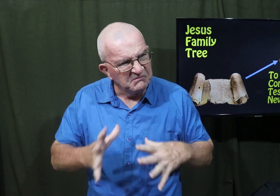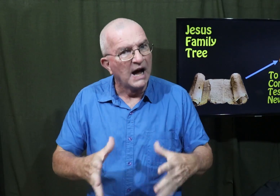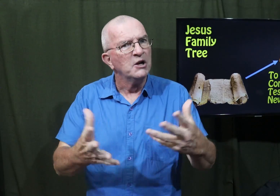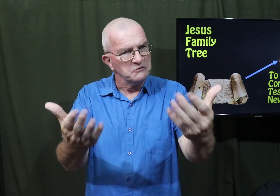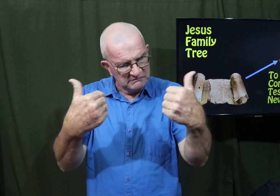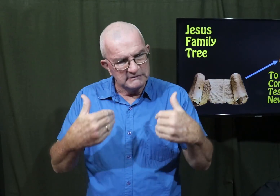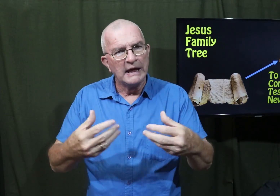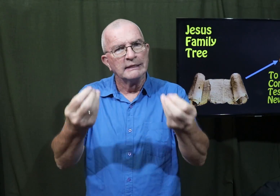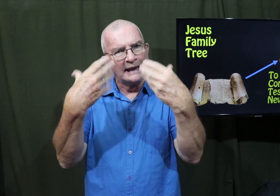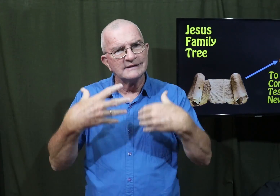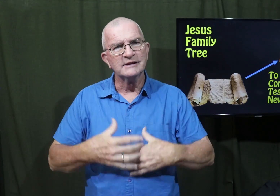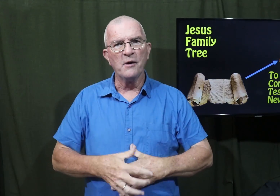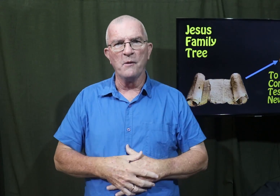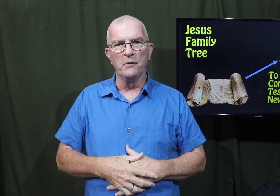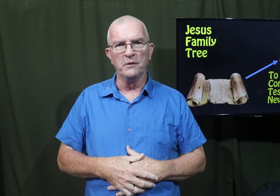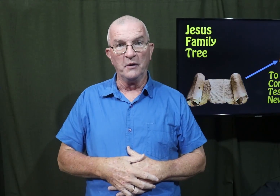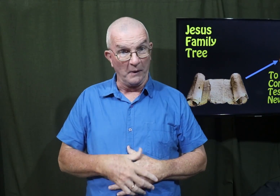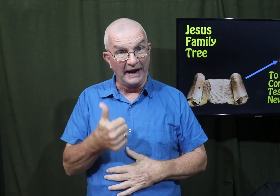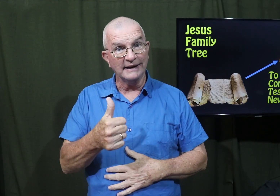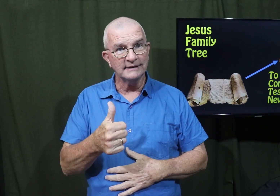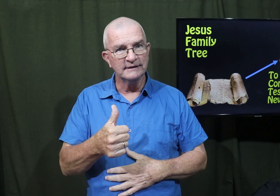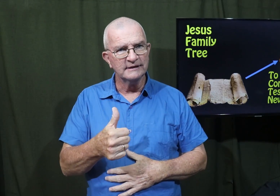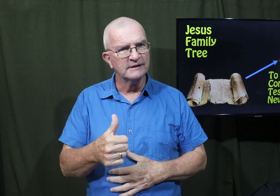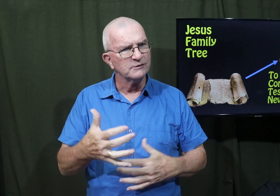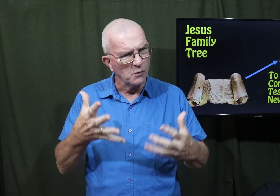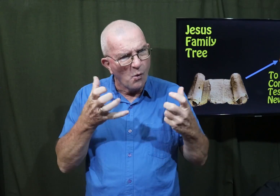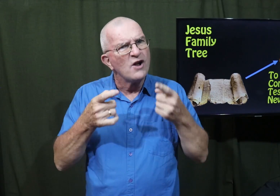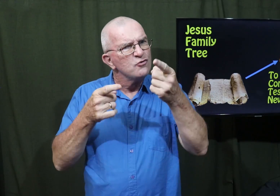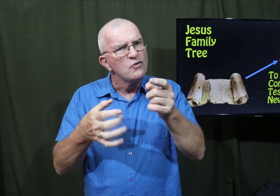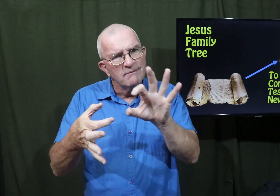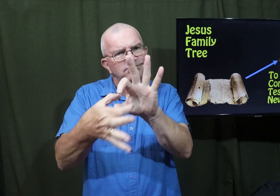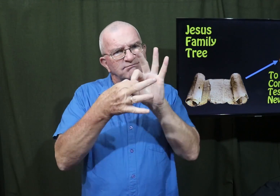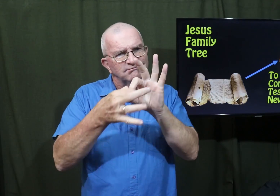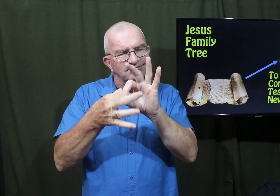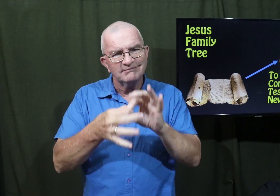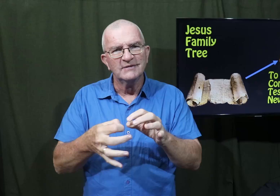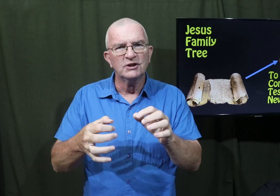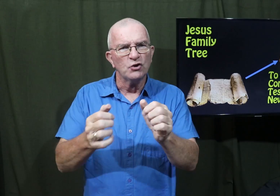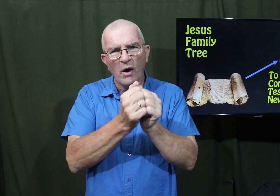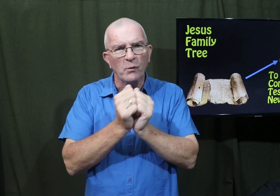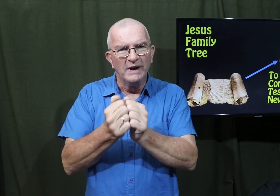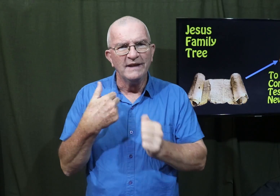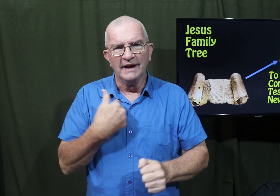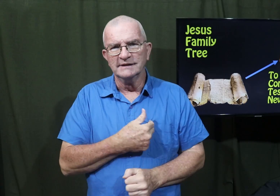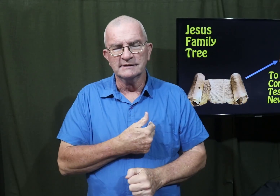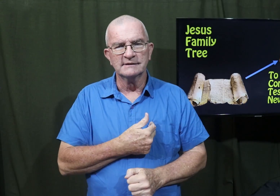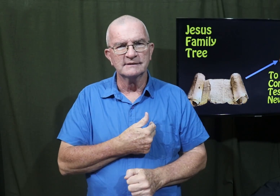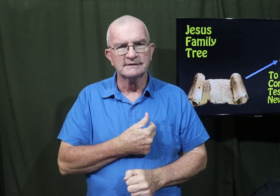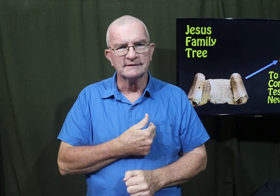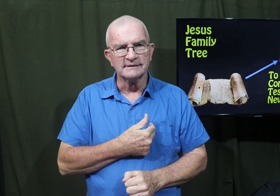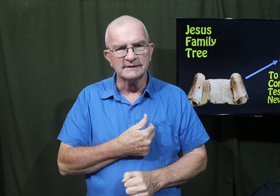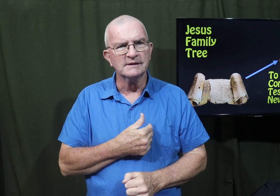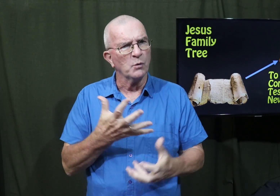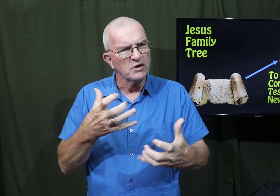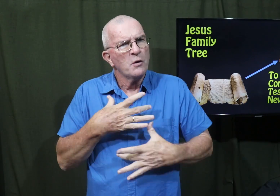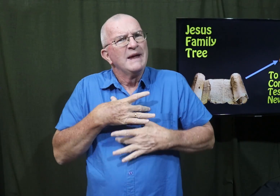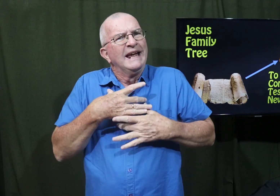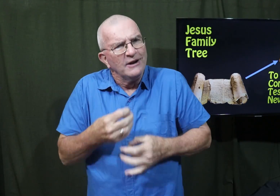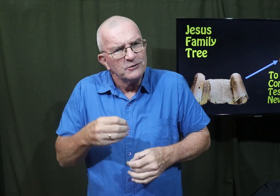related to Jesus let us know okay so we want you to participate with us in this study